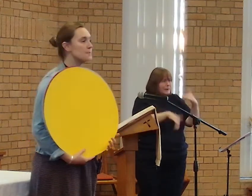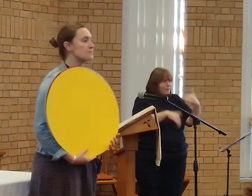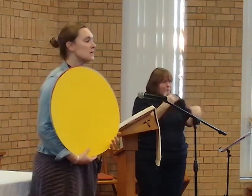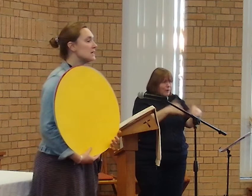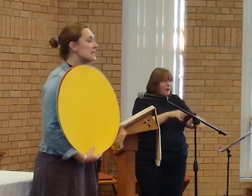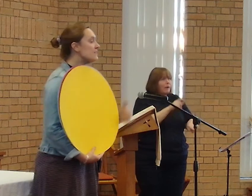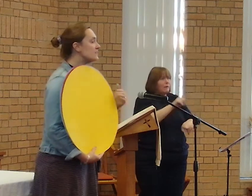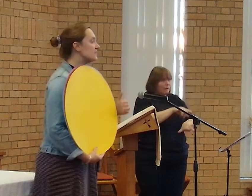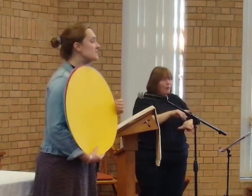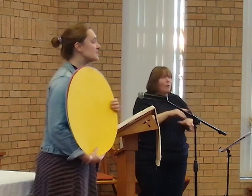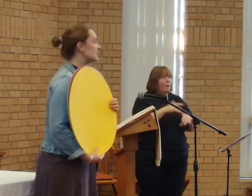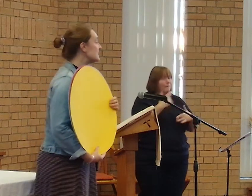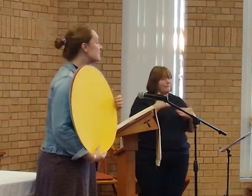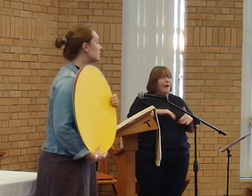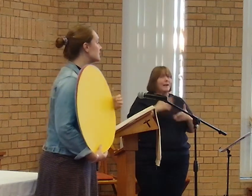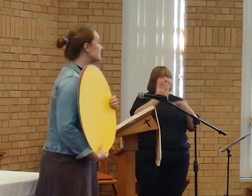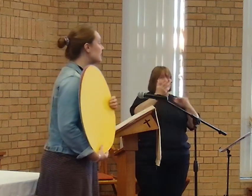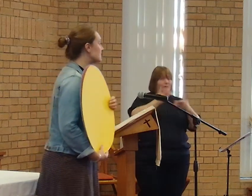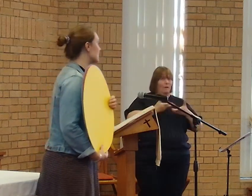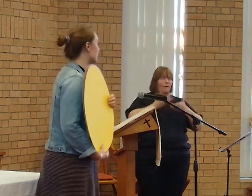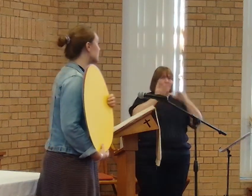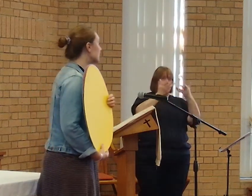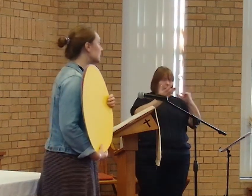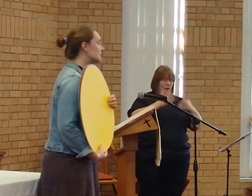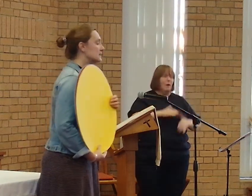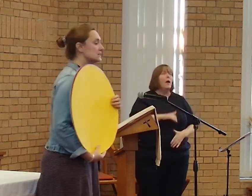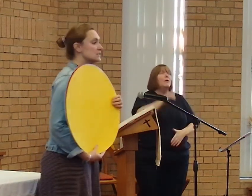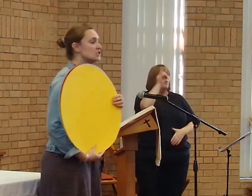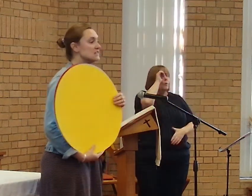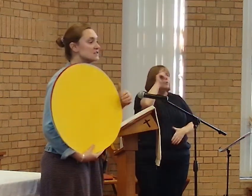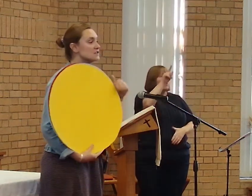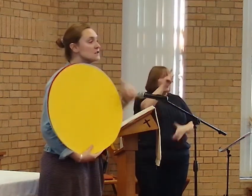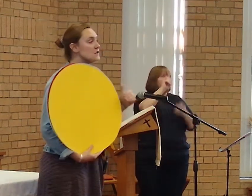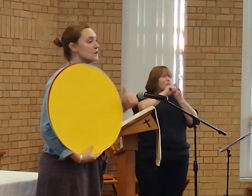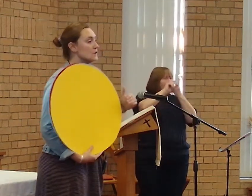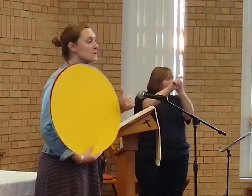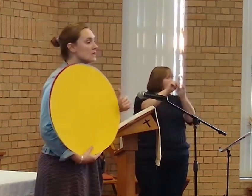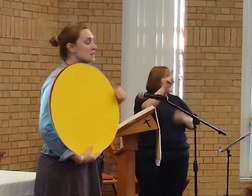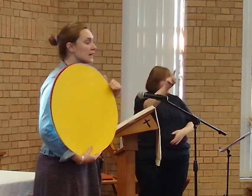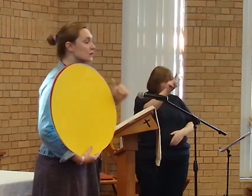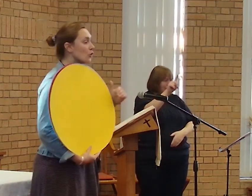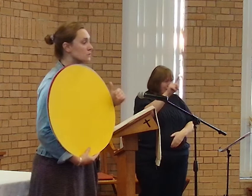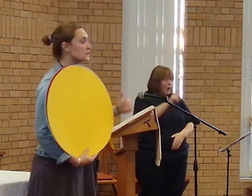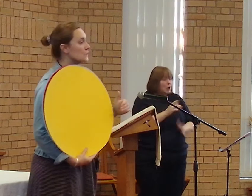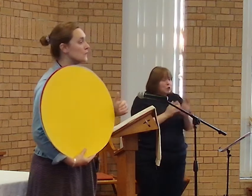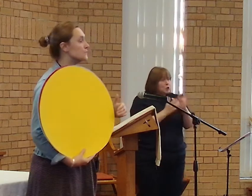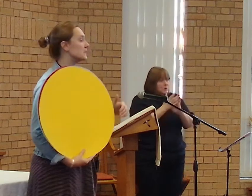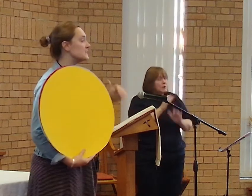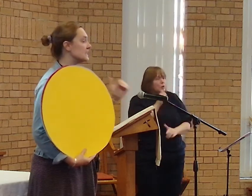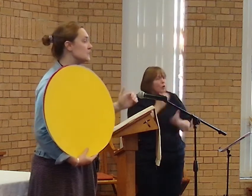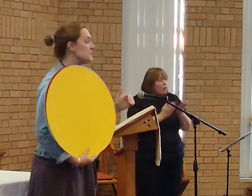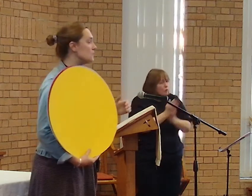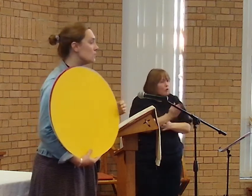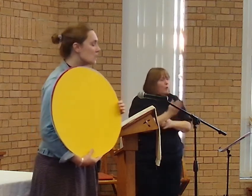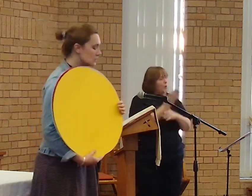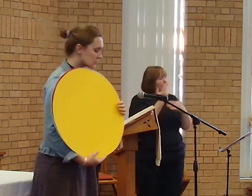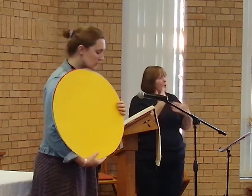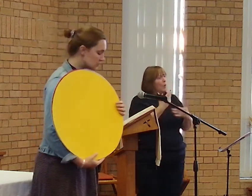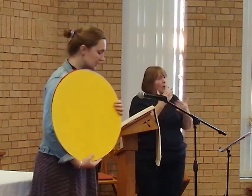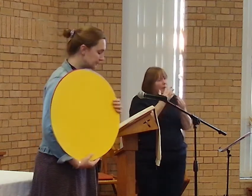true. Even in the desert, even under testing, Jesus knew that God was good because he